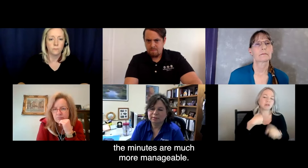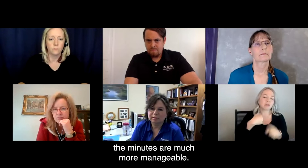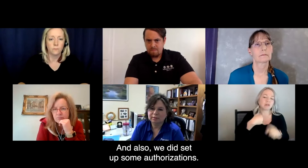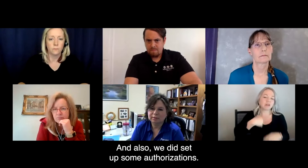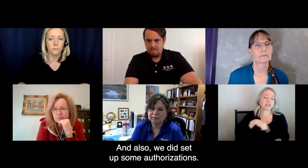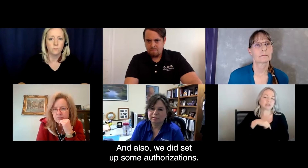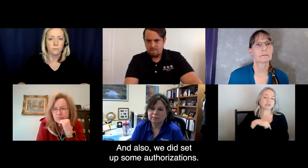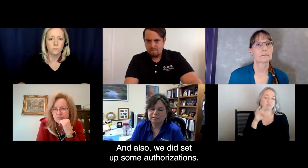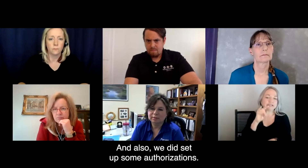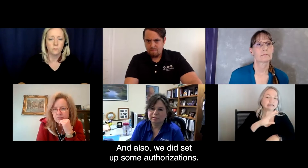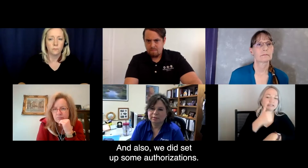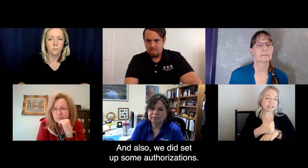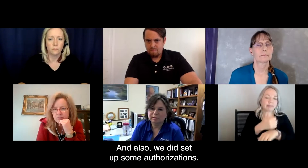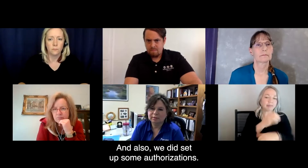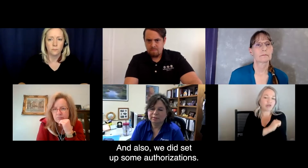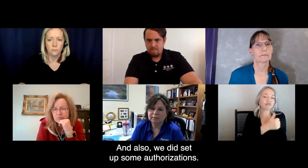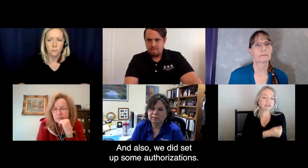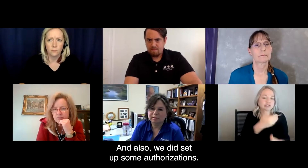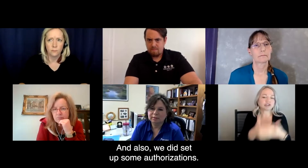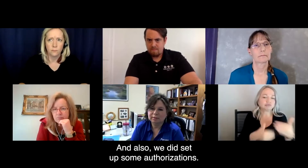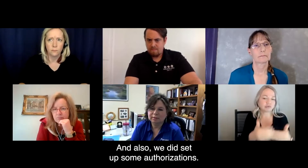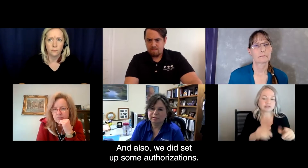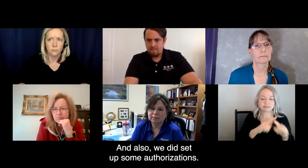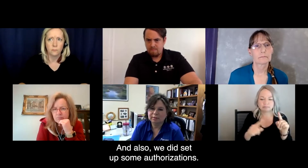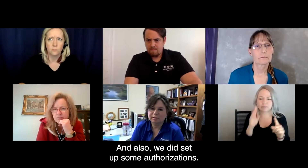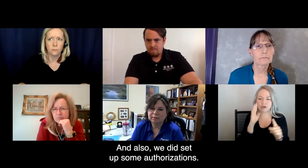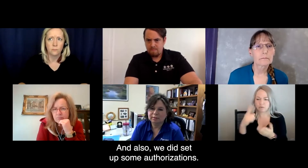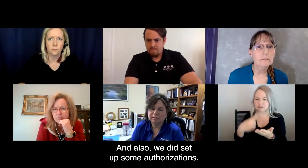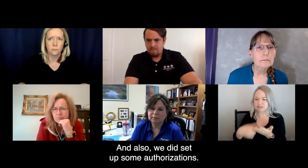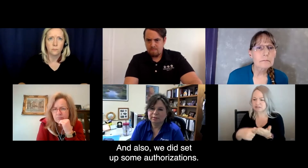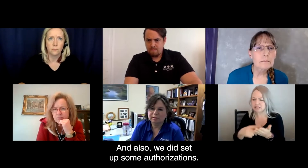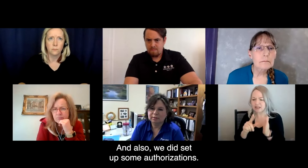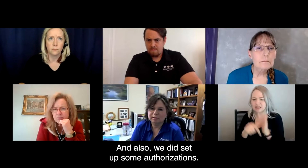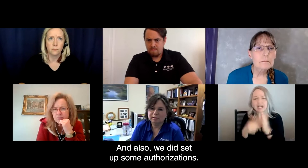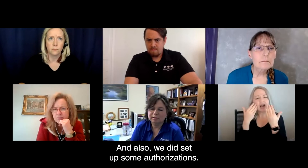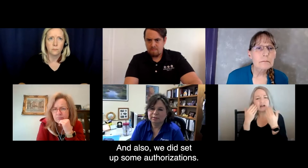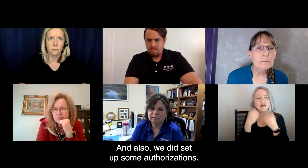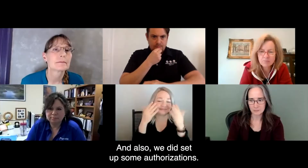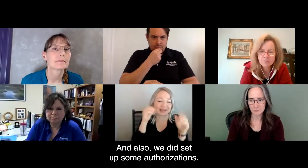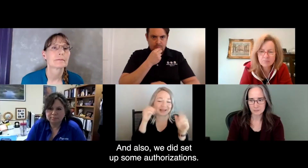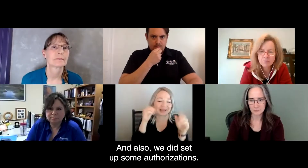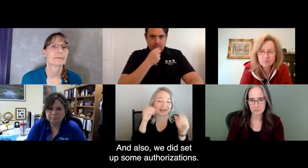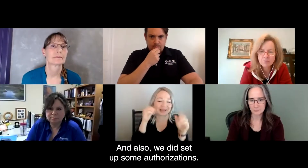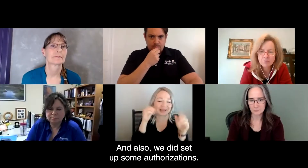manageable. And also, we did set up some authorizations.